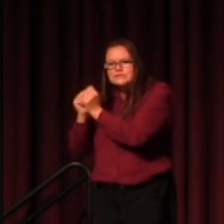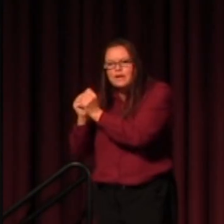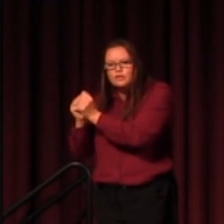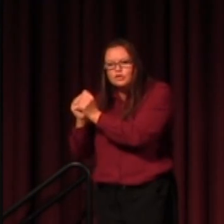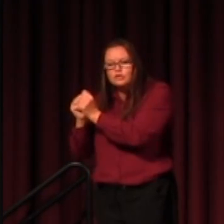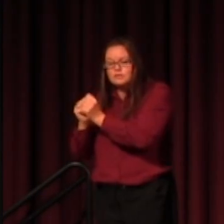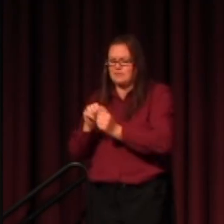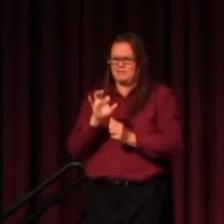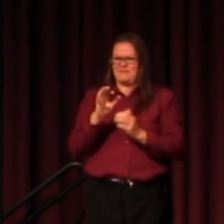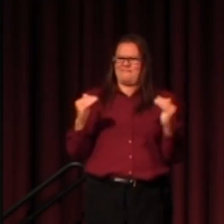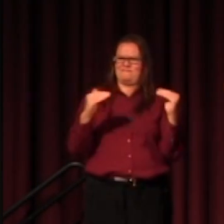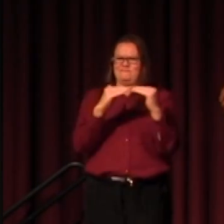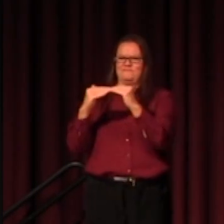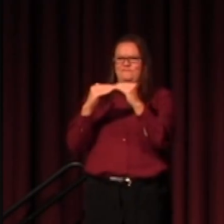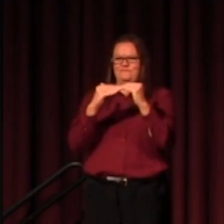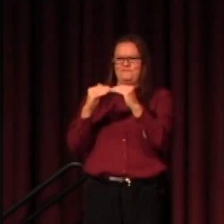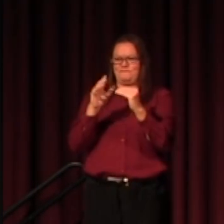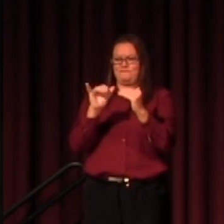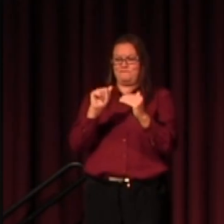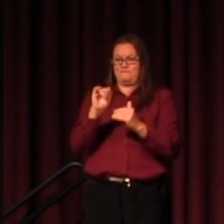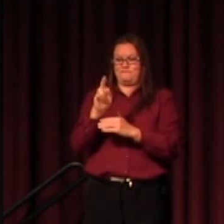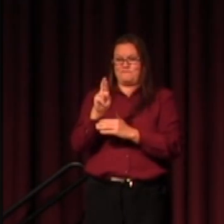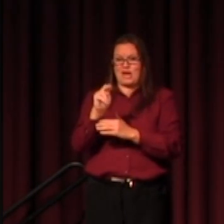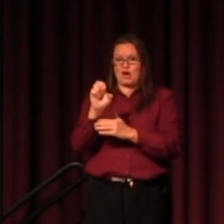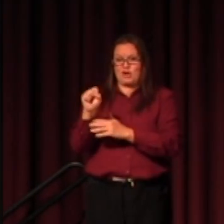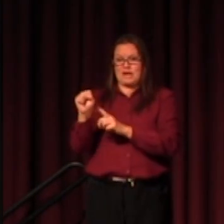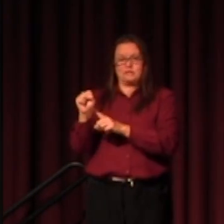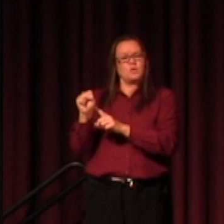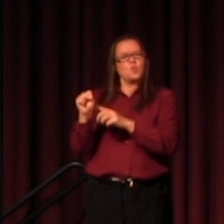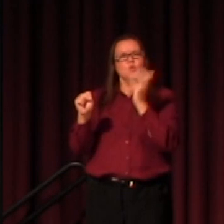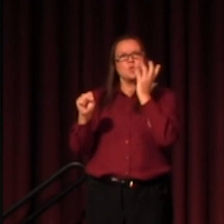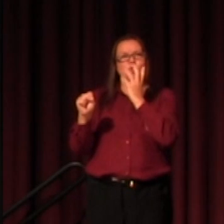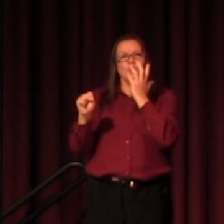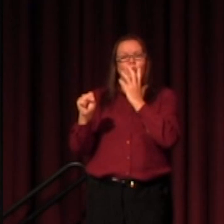Fairness, woo, it's a big one.